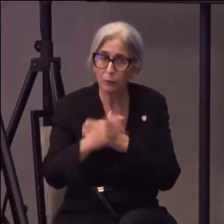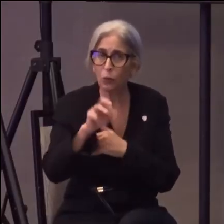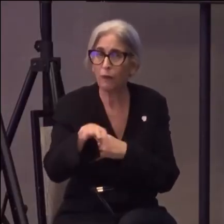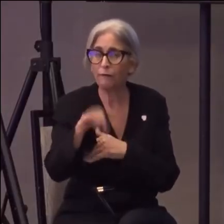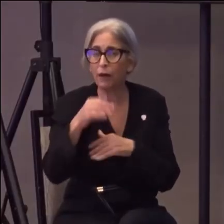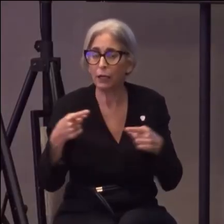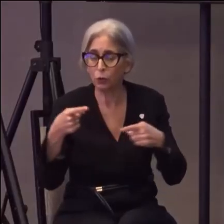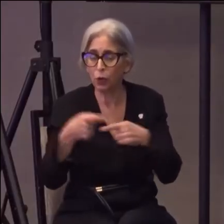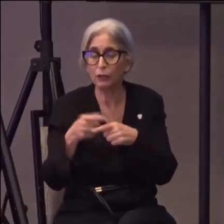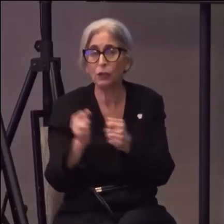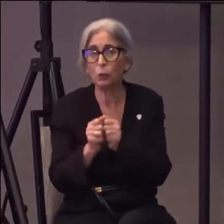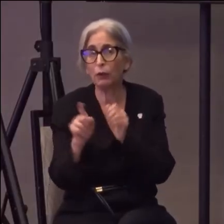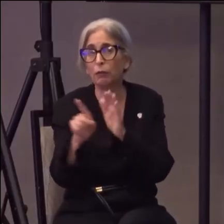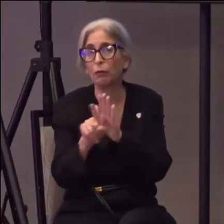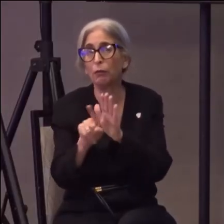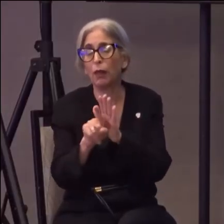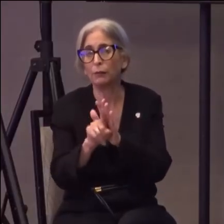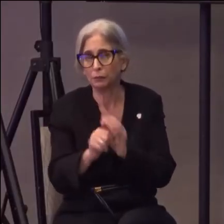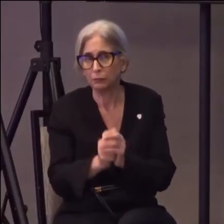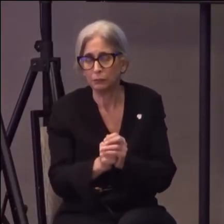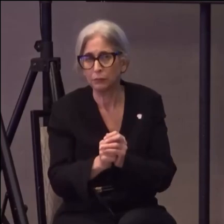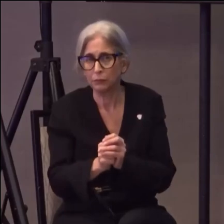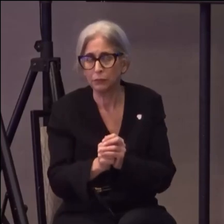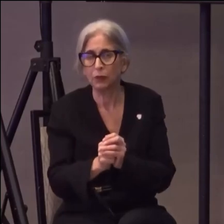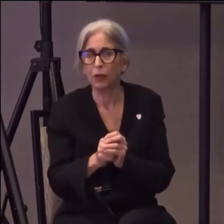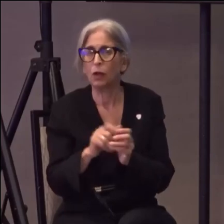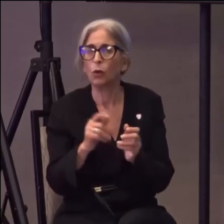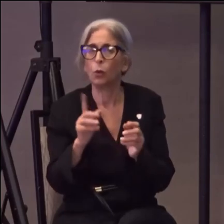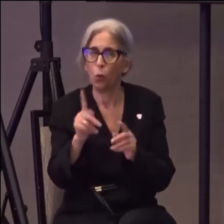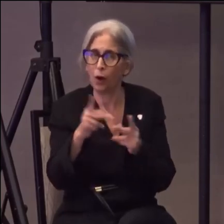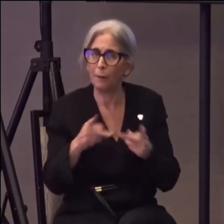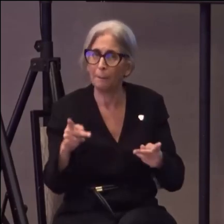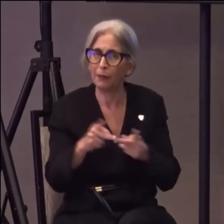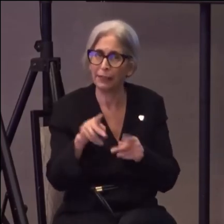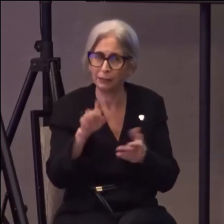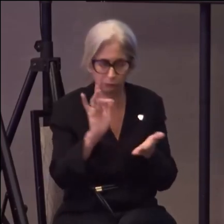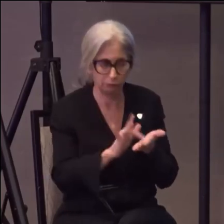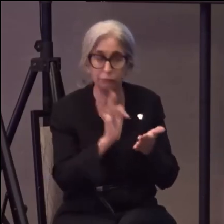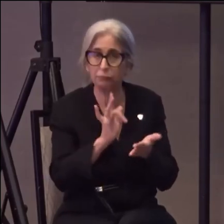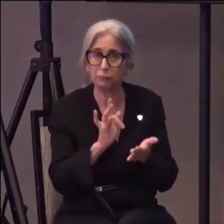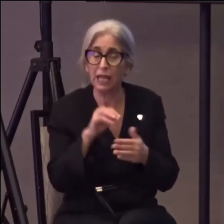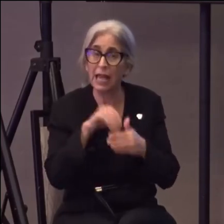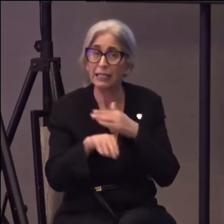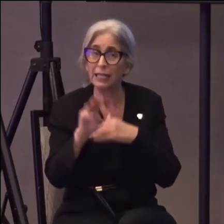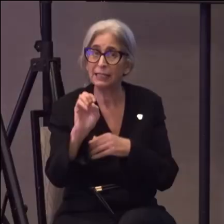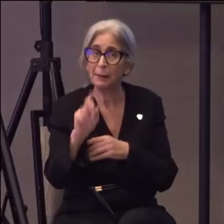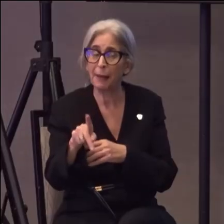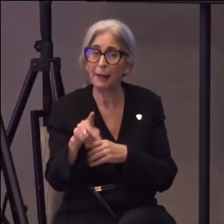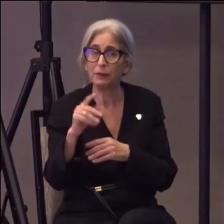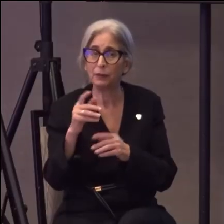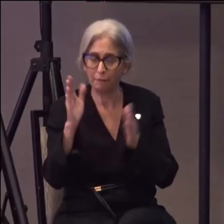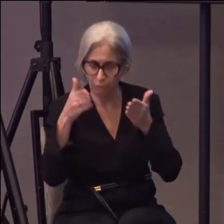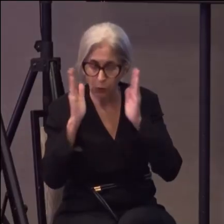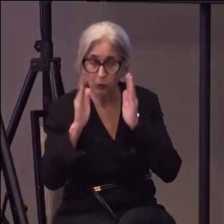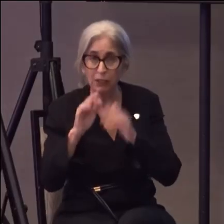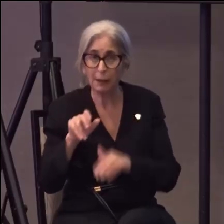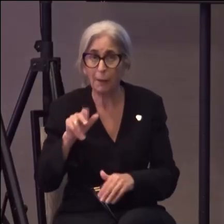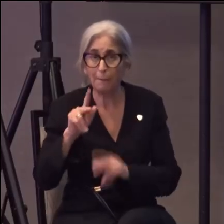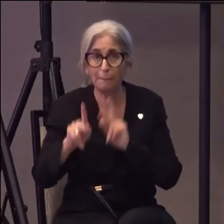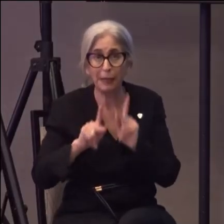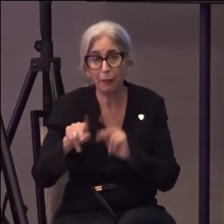find crossings with signals, all based on your needs. Since Access Map is focused on pedestrian